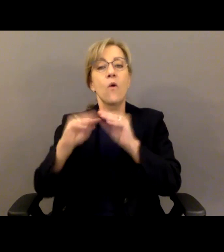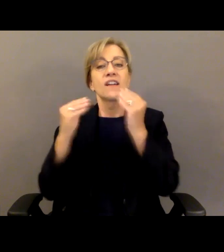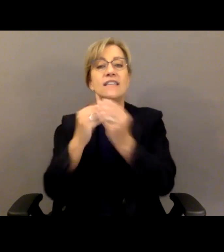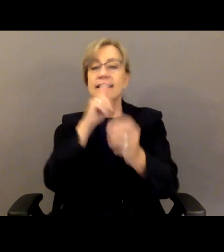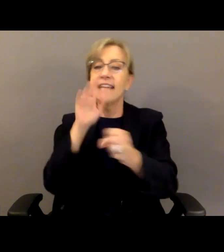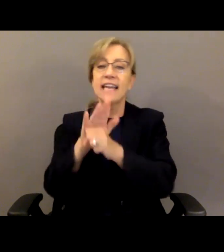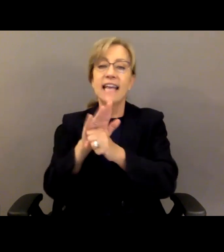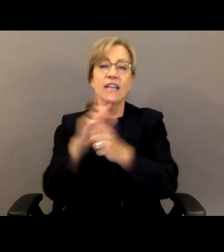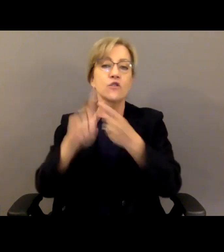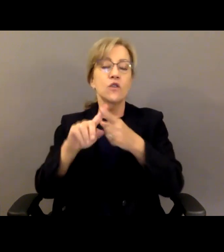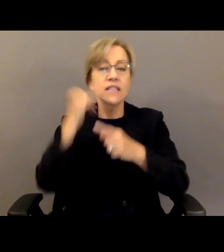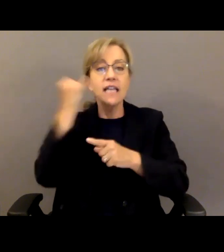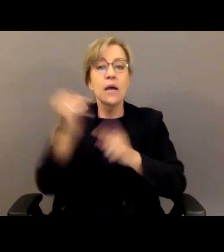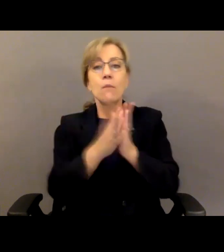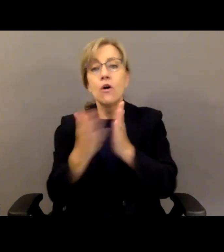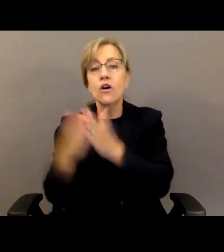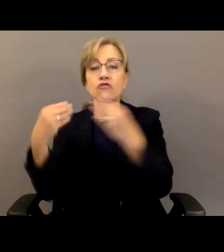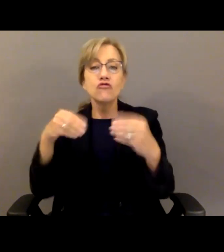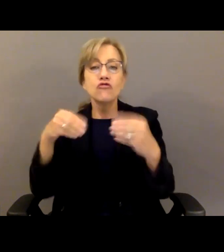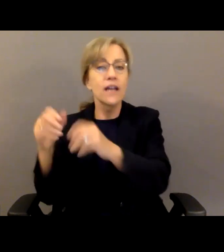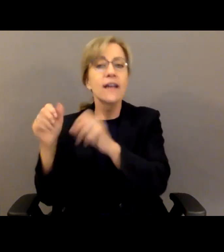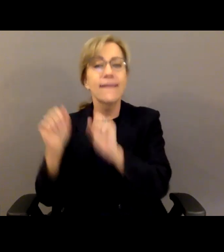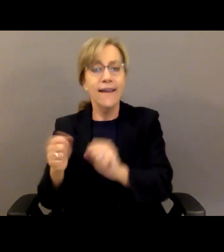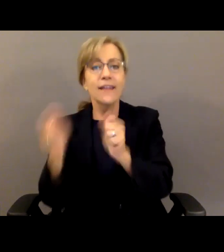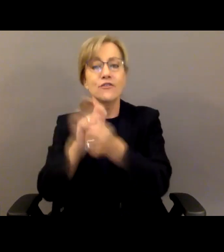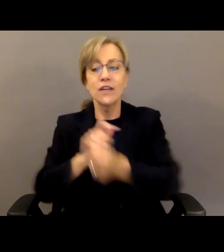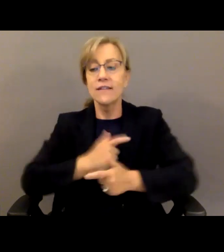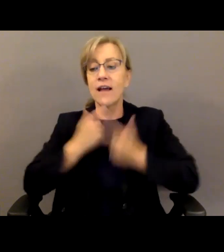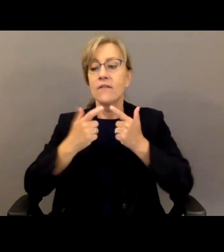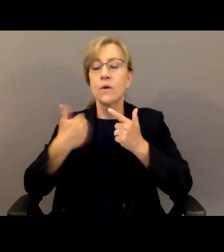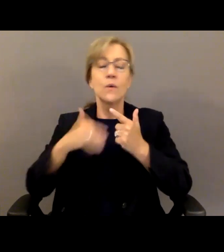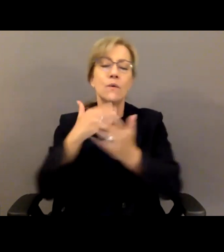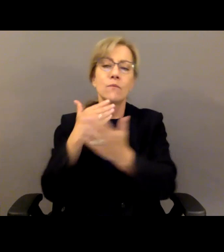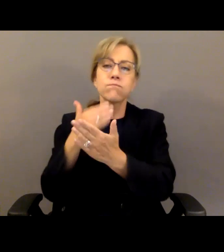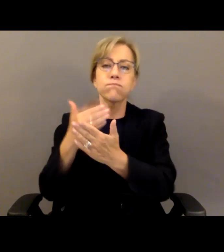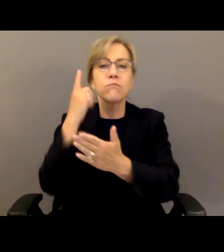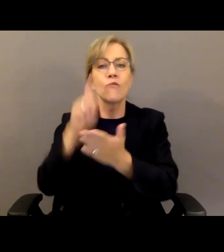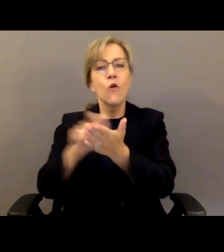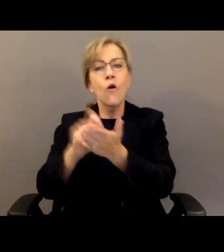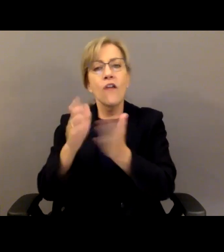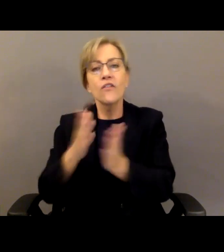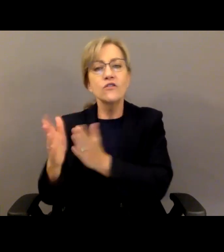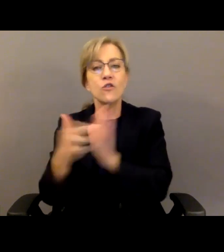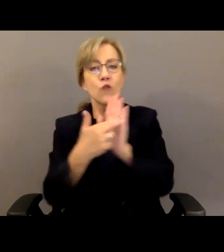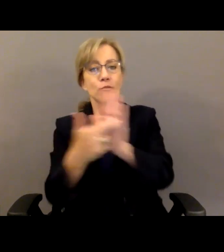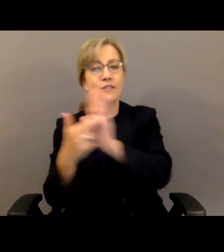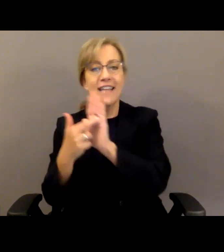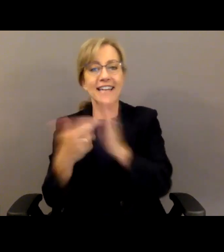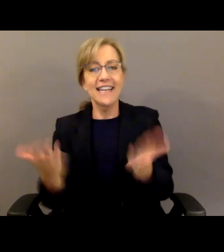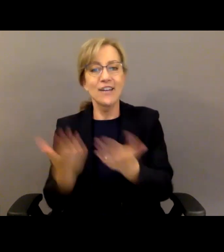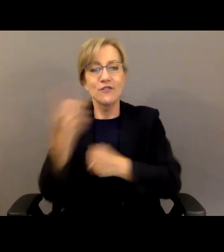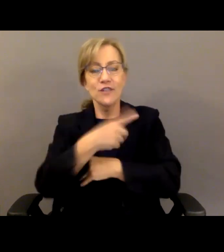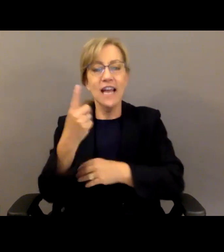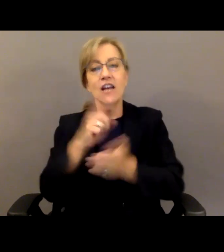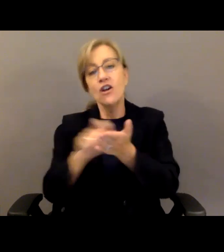to the idea that books and stories can change lives. And we are so grateful to the authors that are represented here today for writing